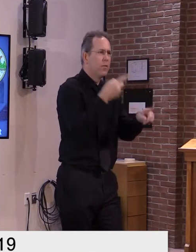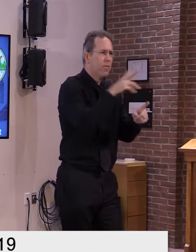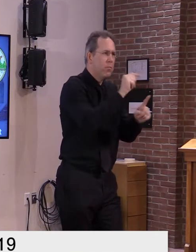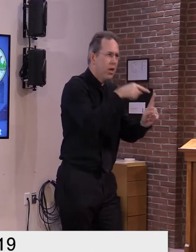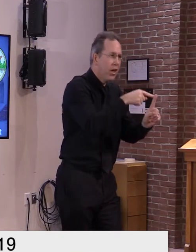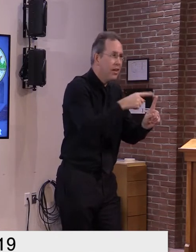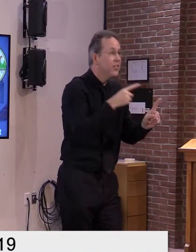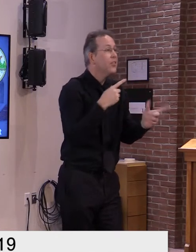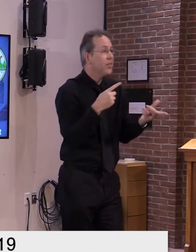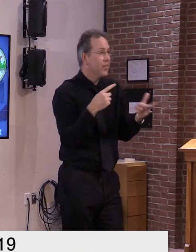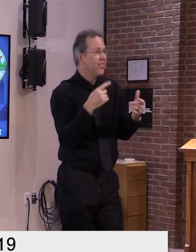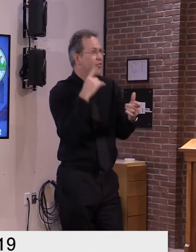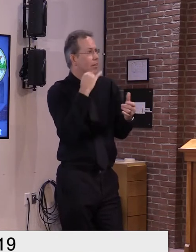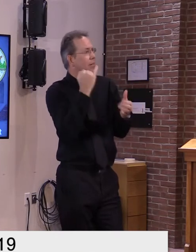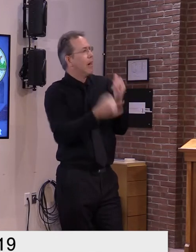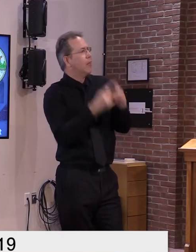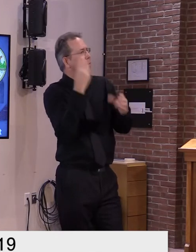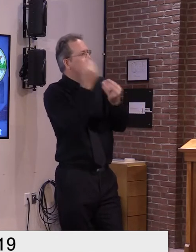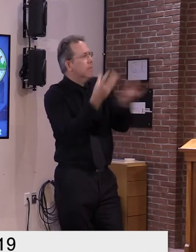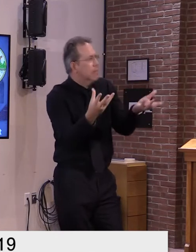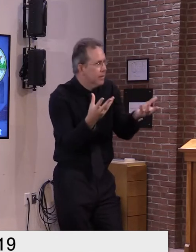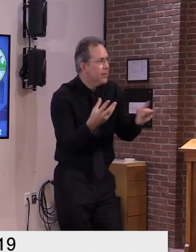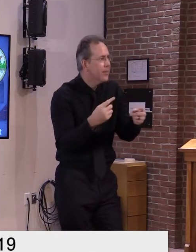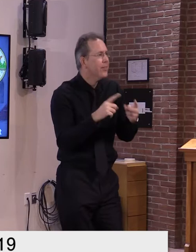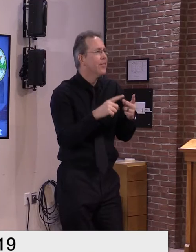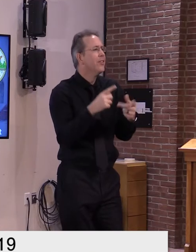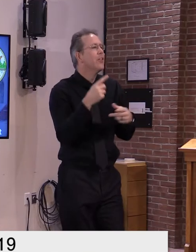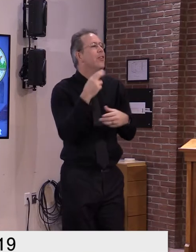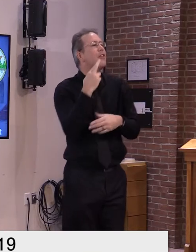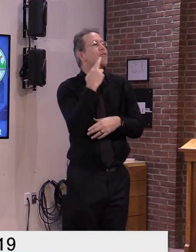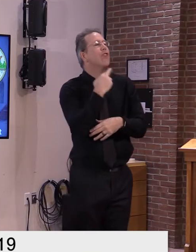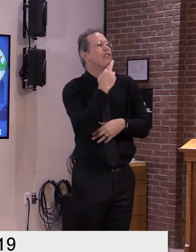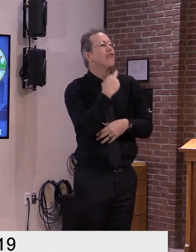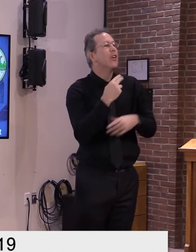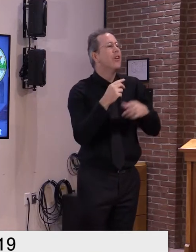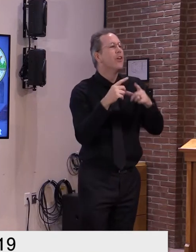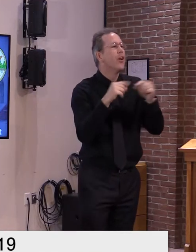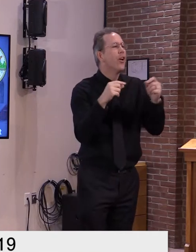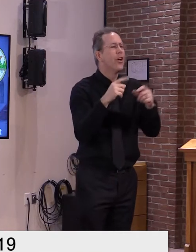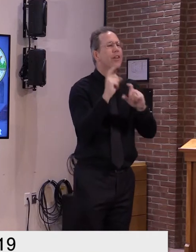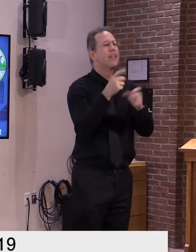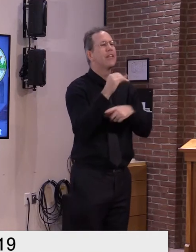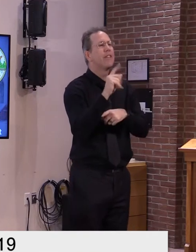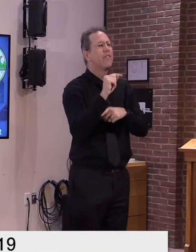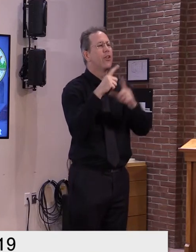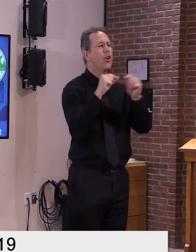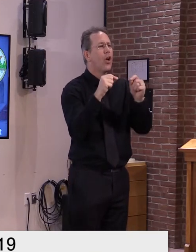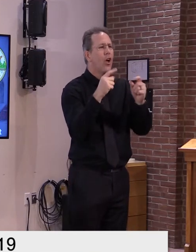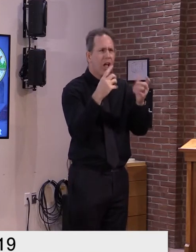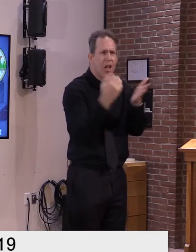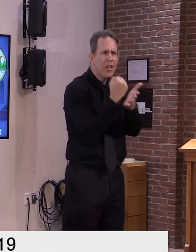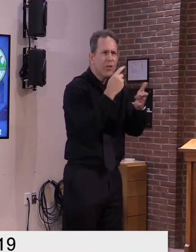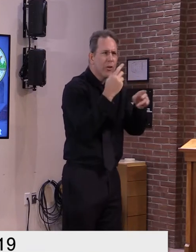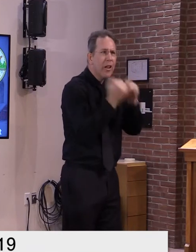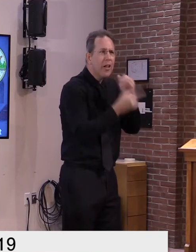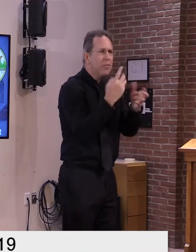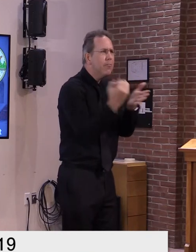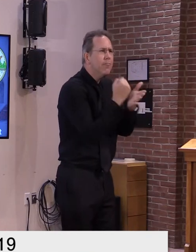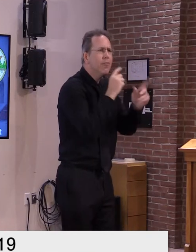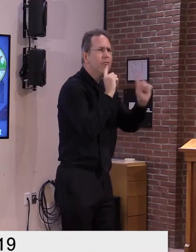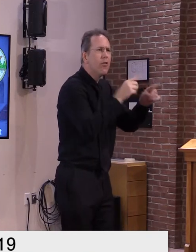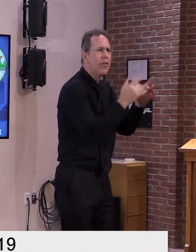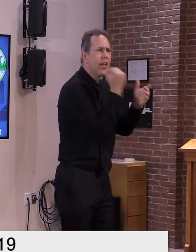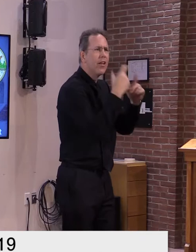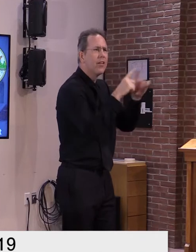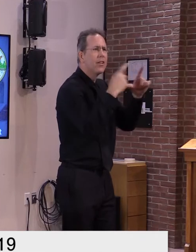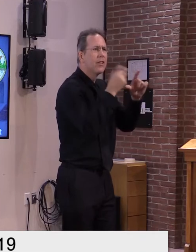way in ensuring that all of our favorite restaurants can stay open in the weeks and months ahead. Thank you, and with